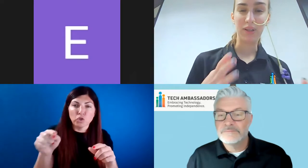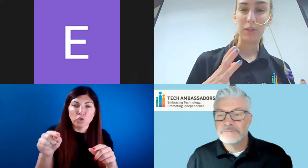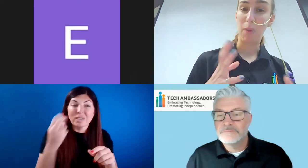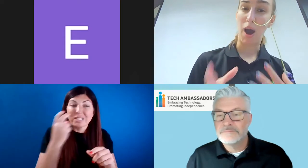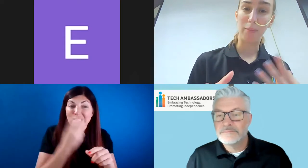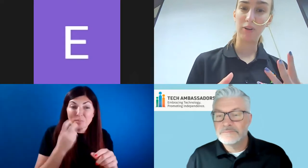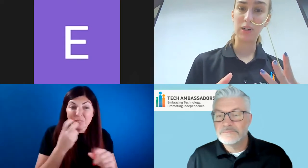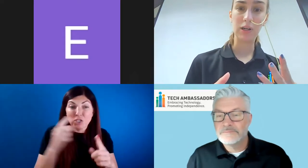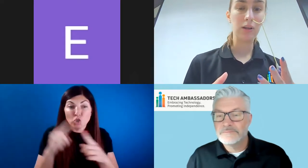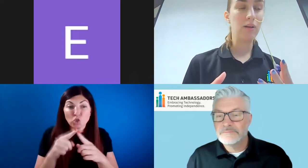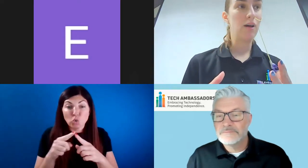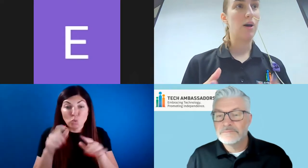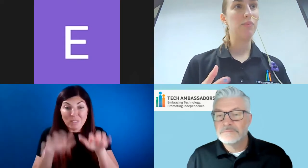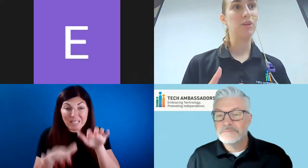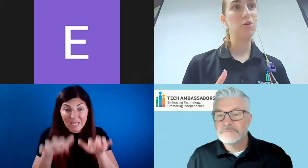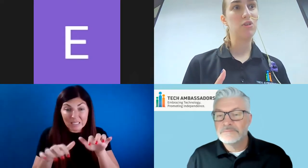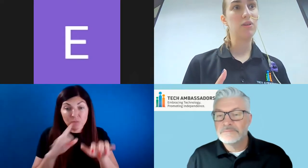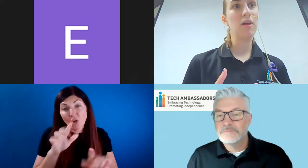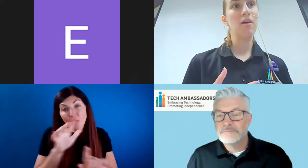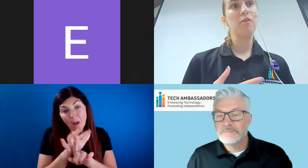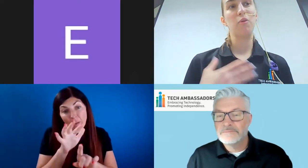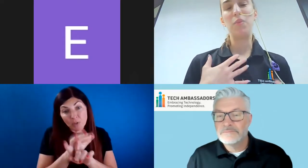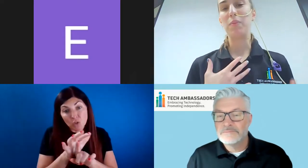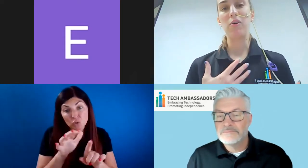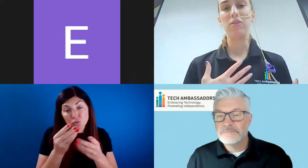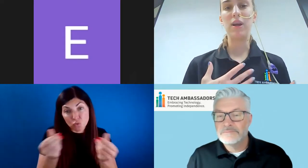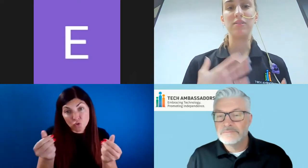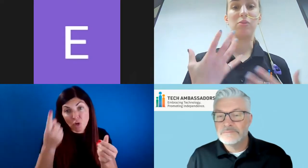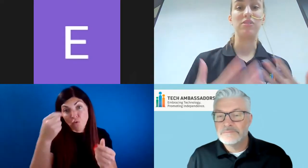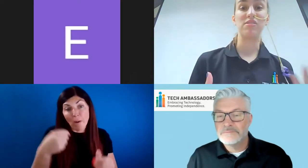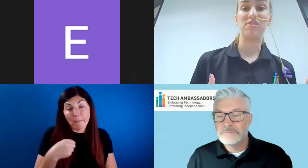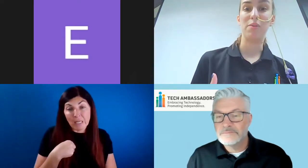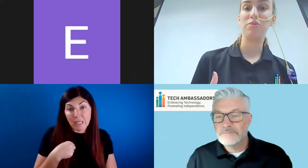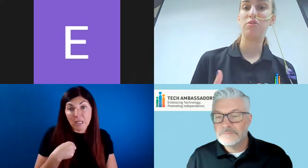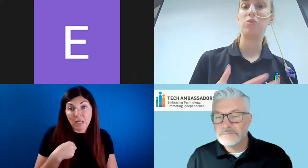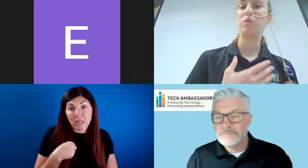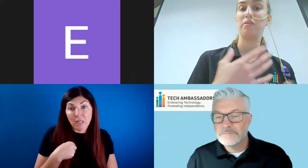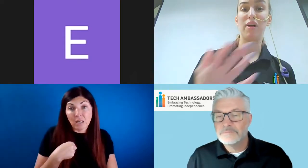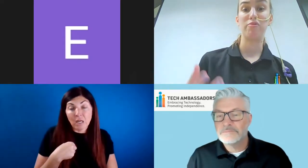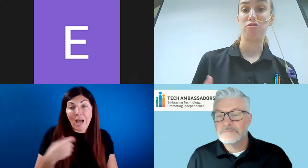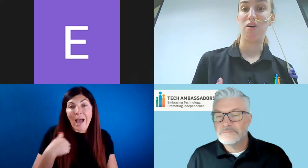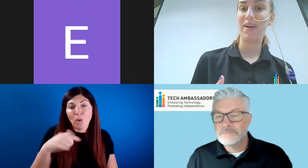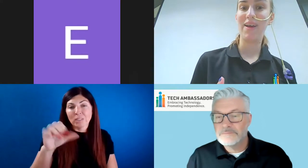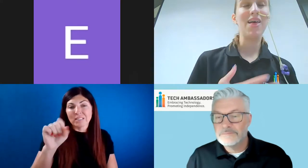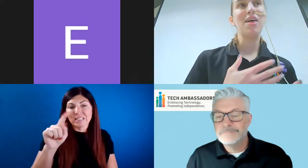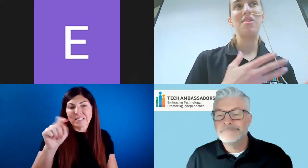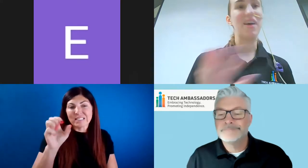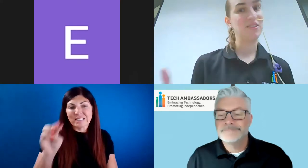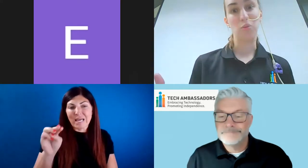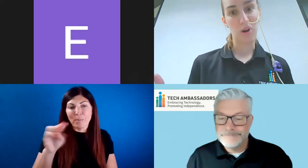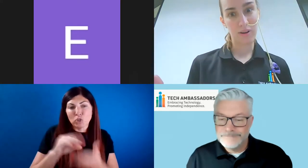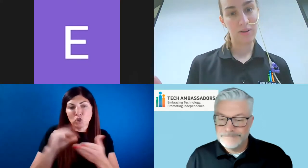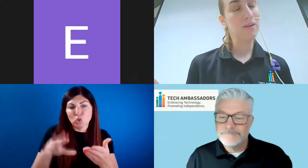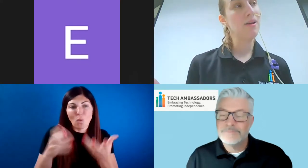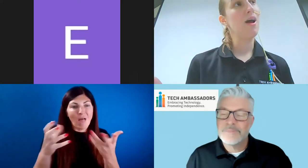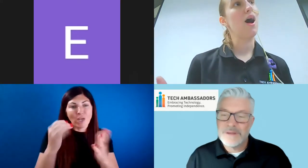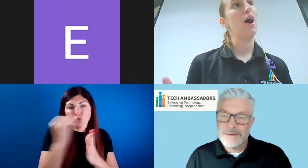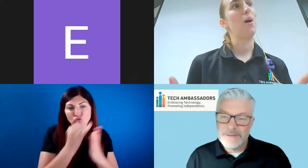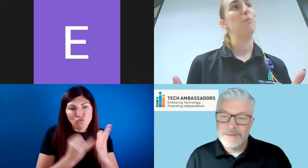is a really popular solution. For me personally, as I was a STEM student with a lot of drawing, it didn't